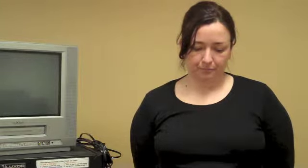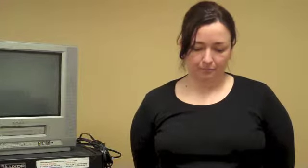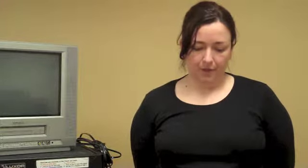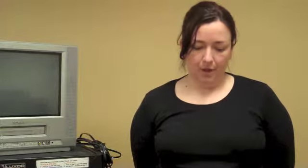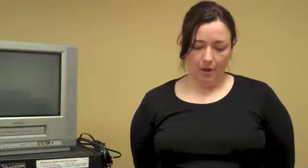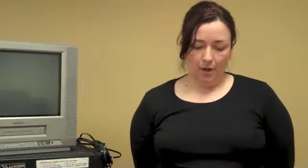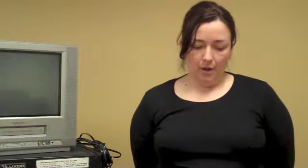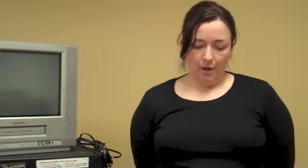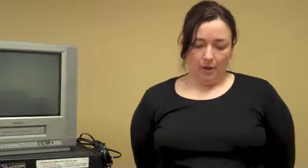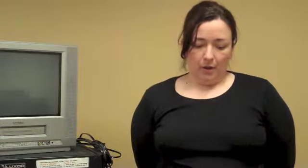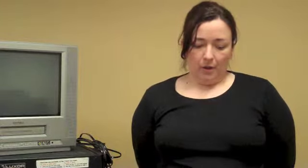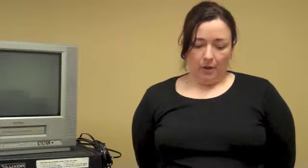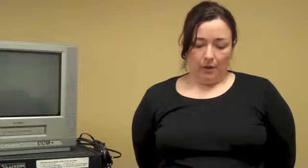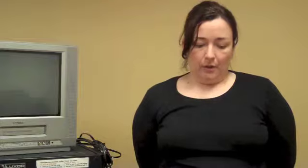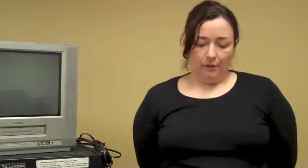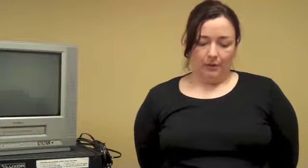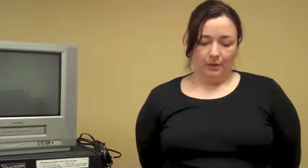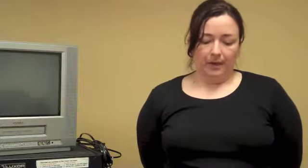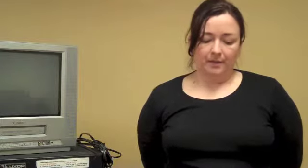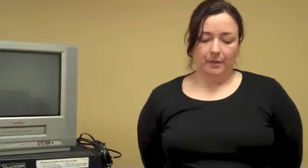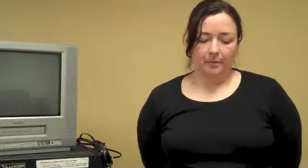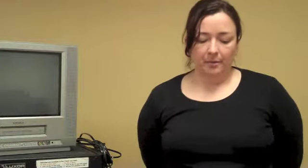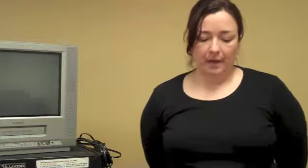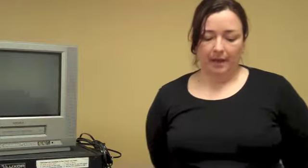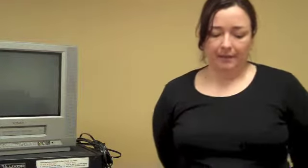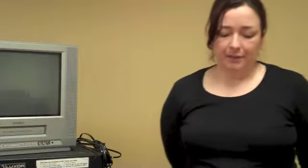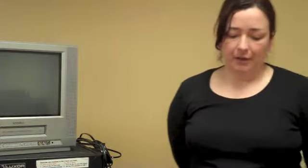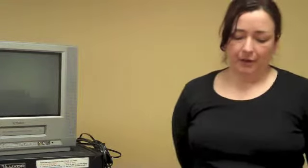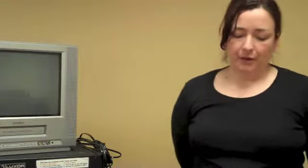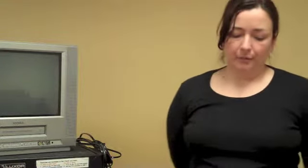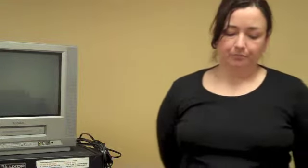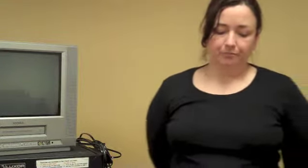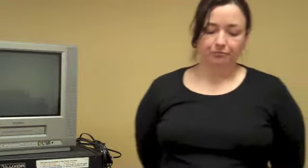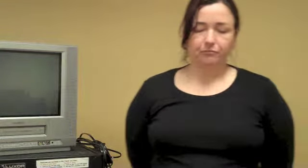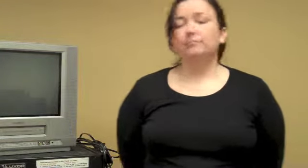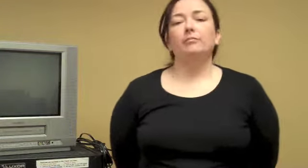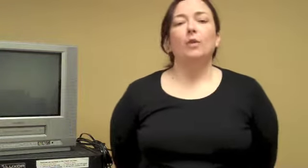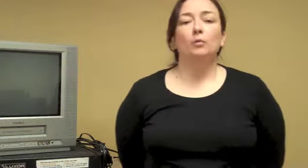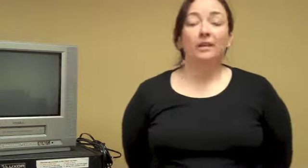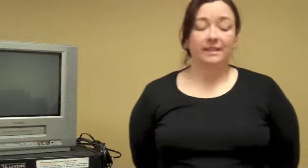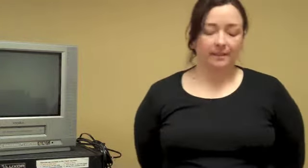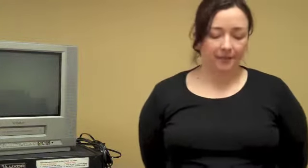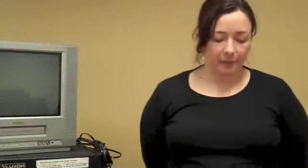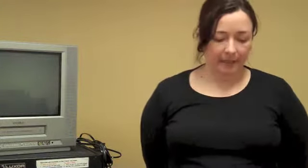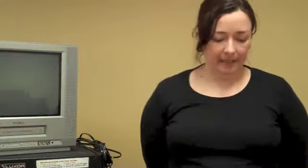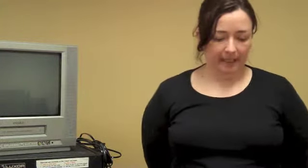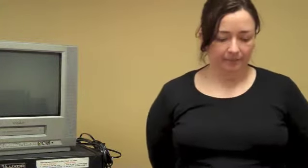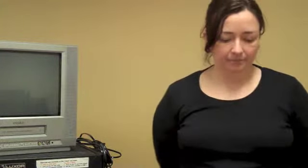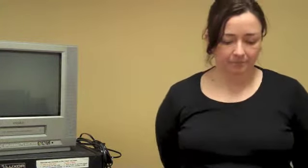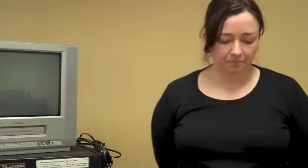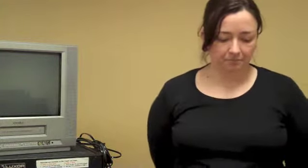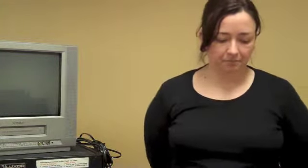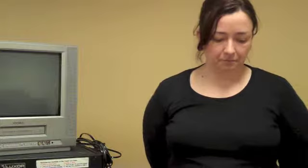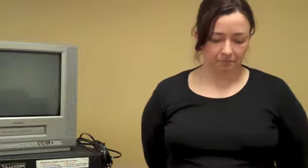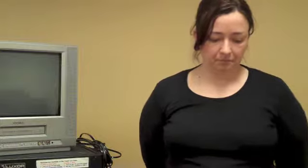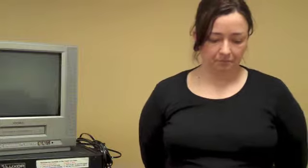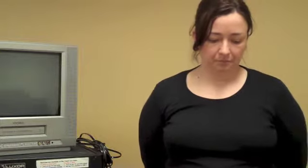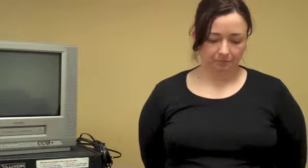So next we come upon the term relative humidity.